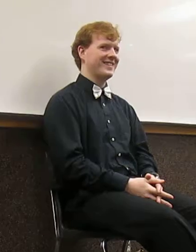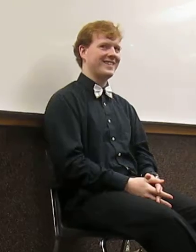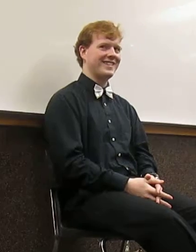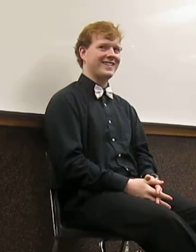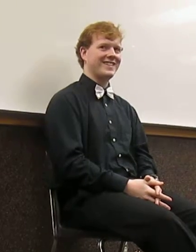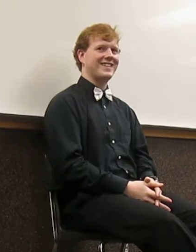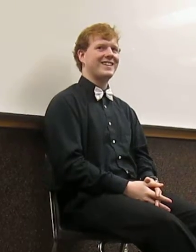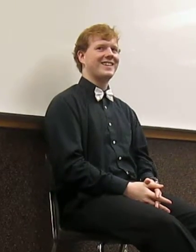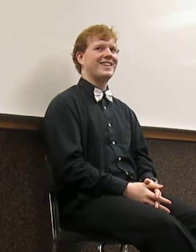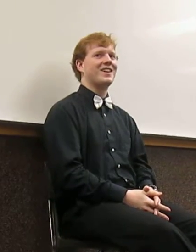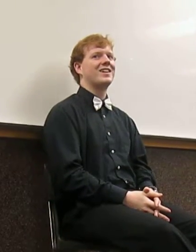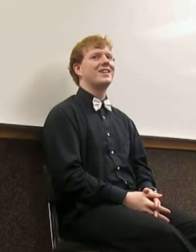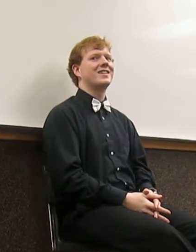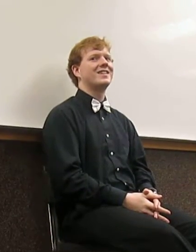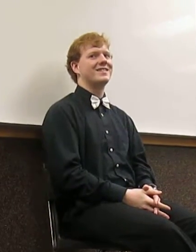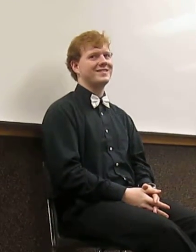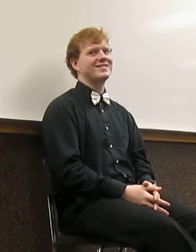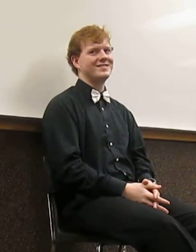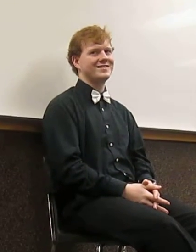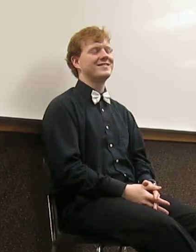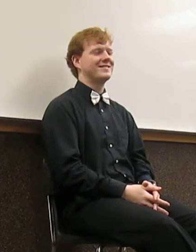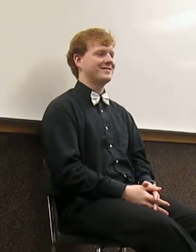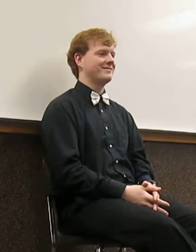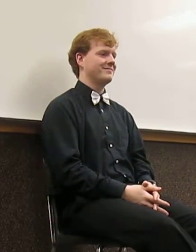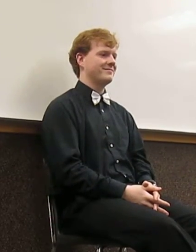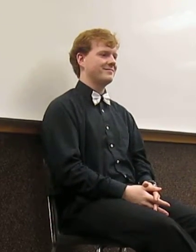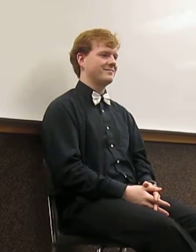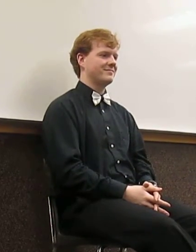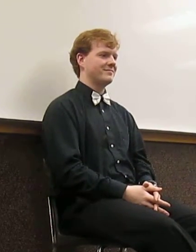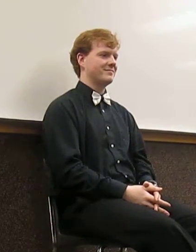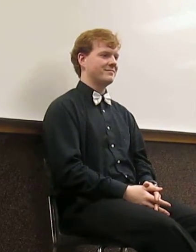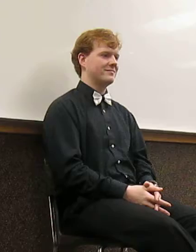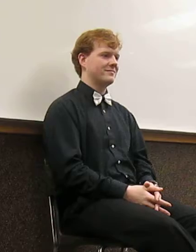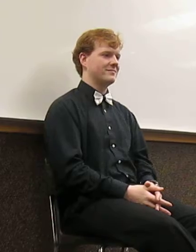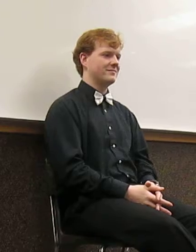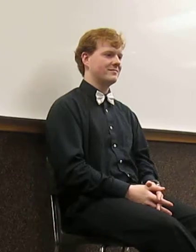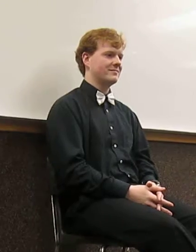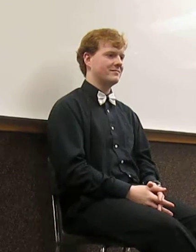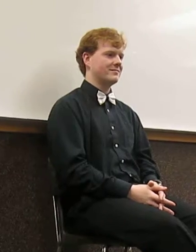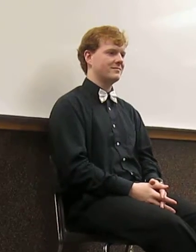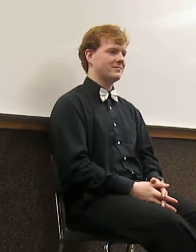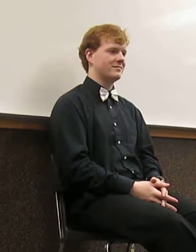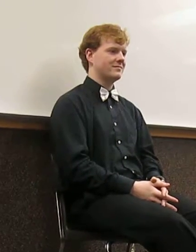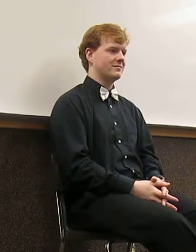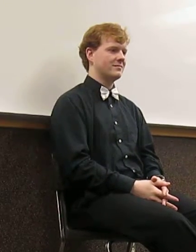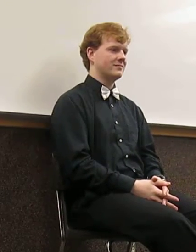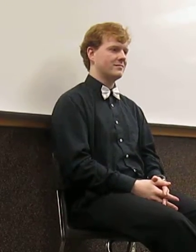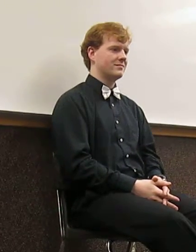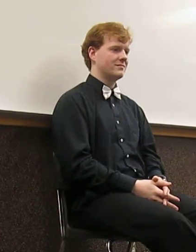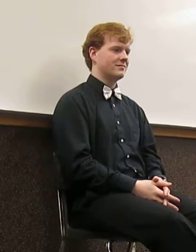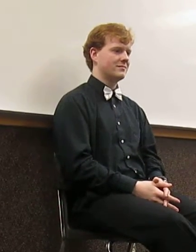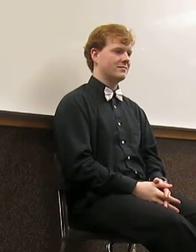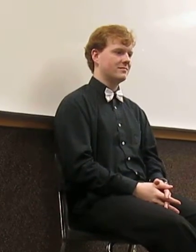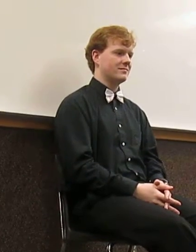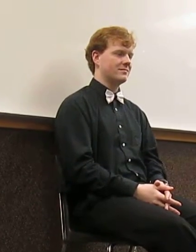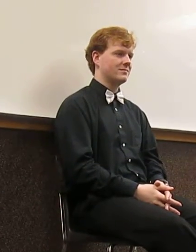Good. Vitamins, you need small amounts that help regulate body function. That's what vitamins do. They don't provide